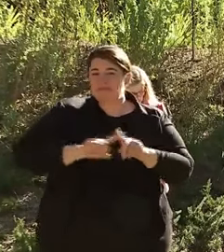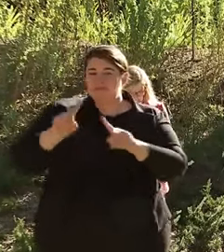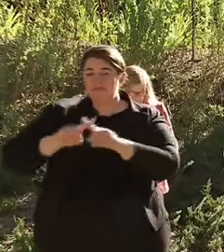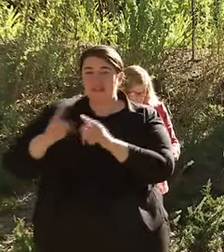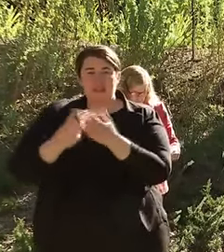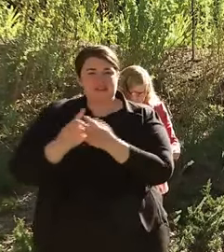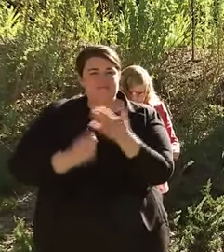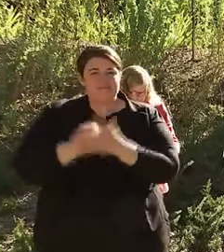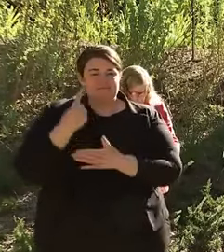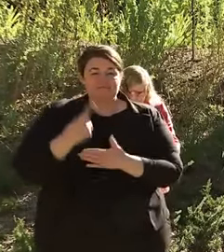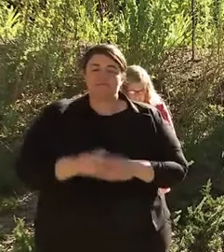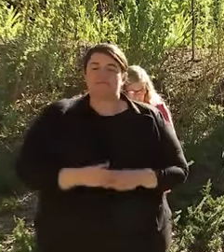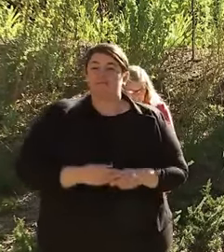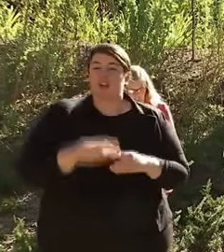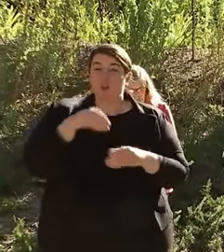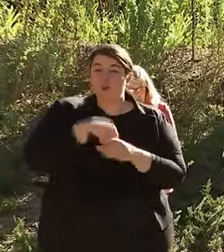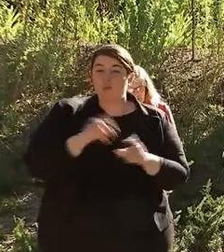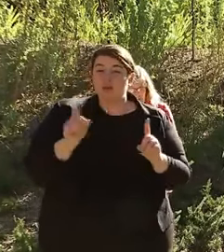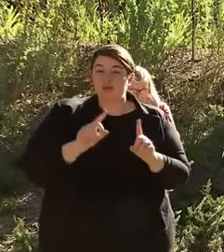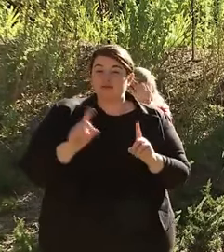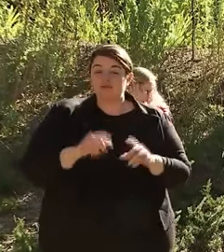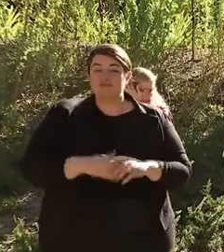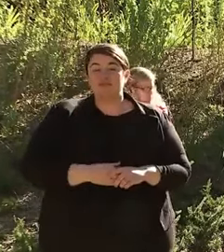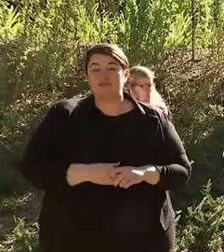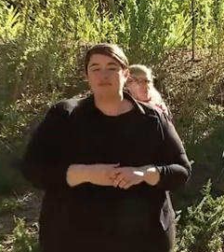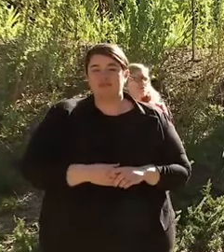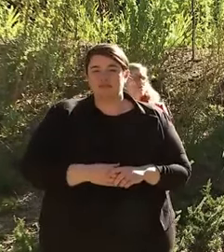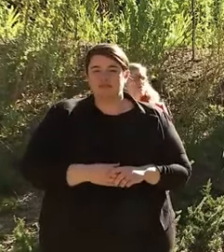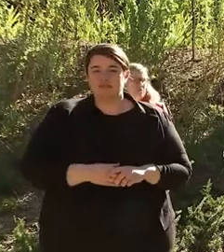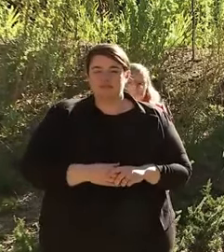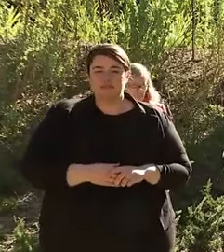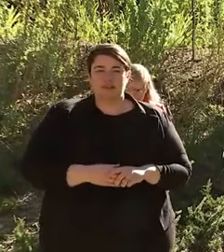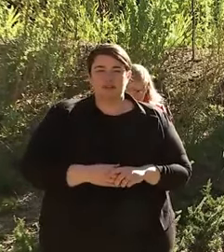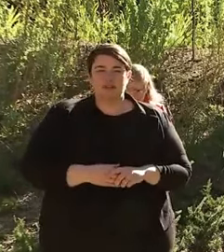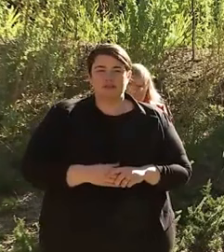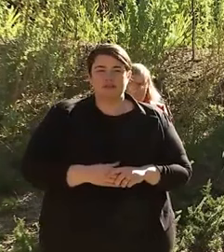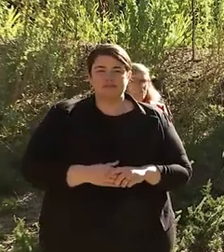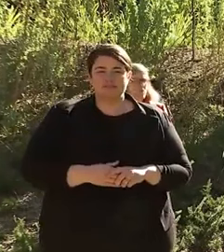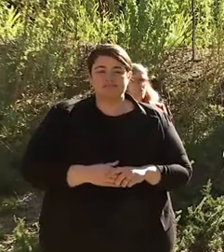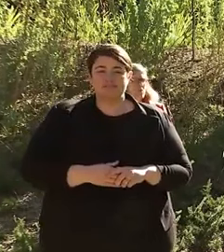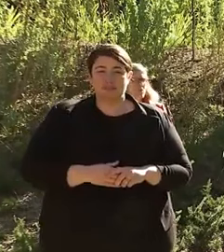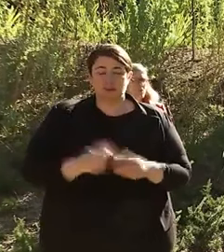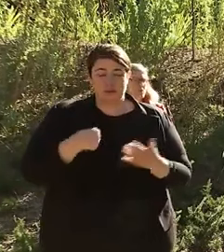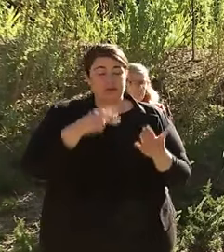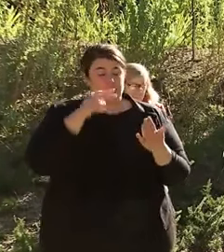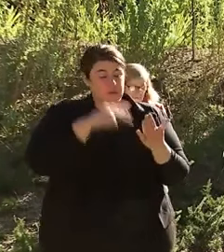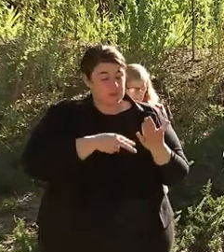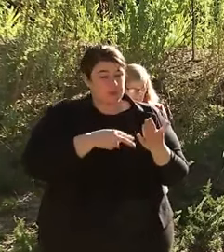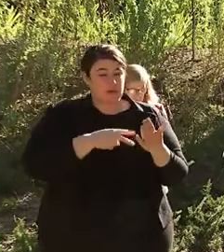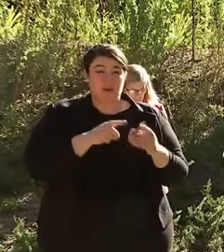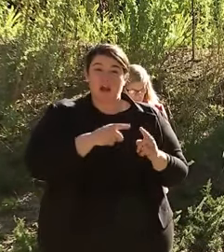occurred. Some of those, the variety is quite extensive when you look at Woolworths at